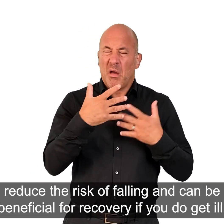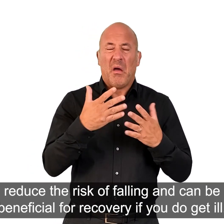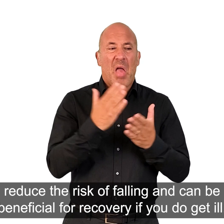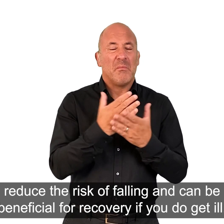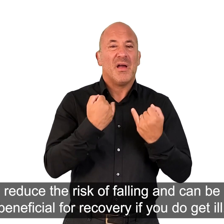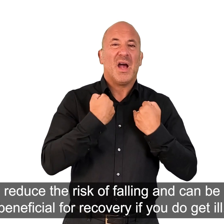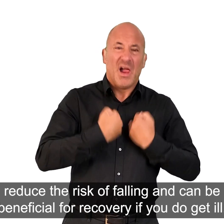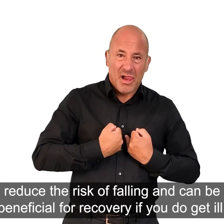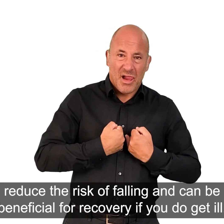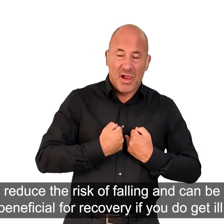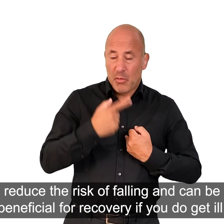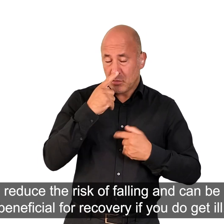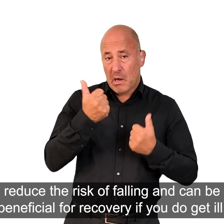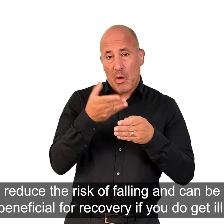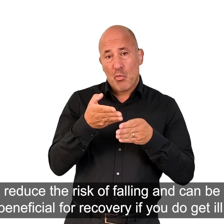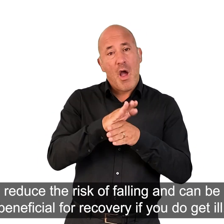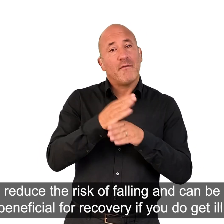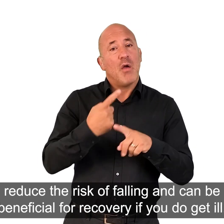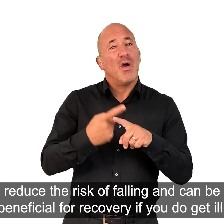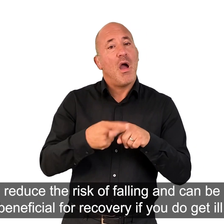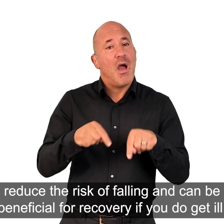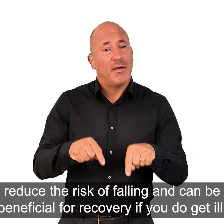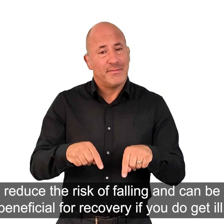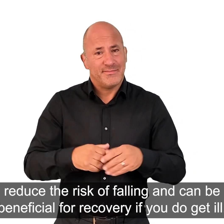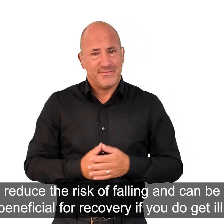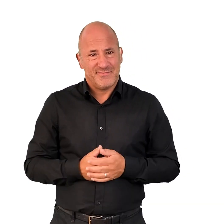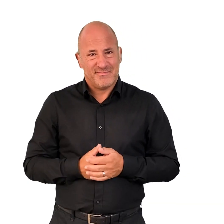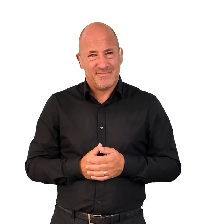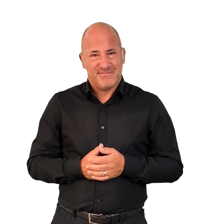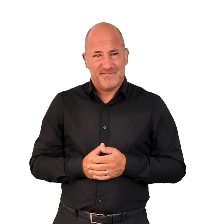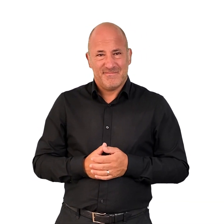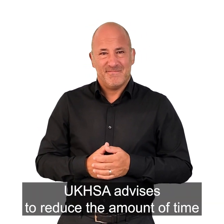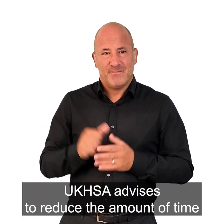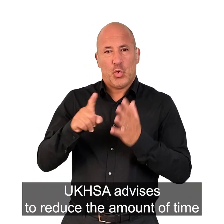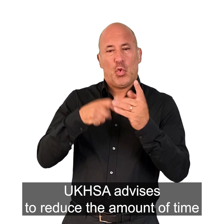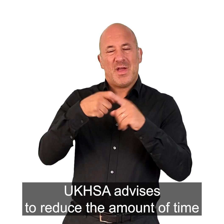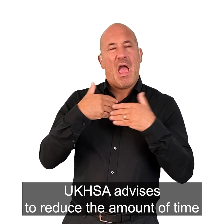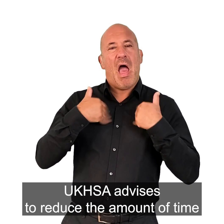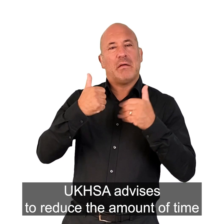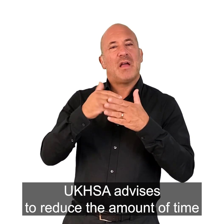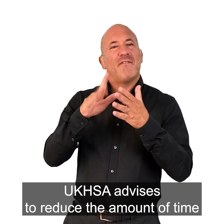beneficial for recovery if you do get ill.